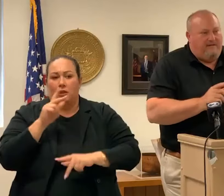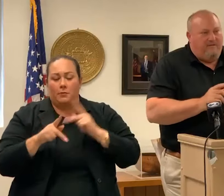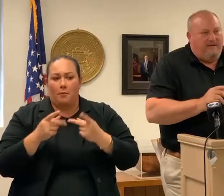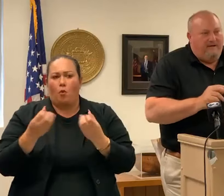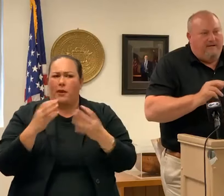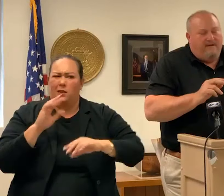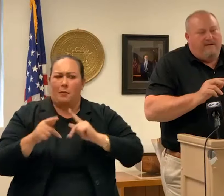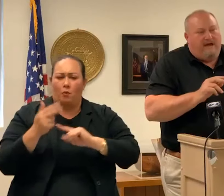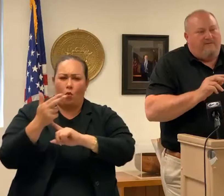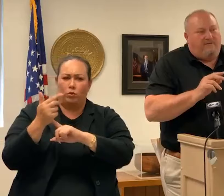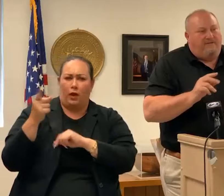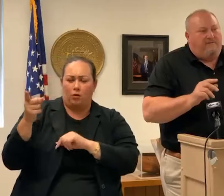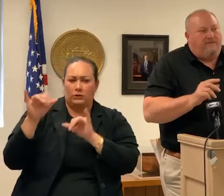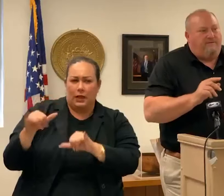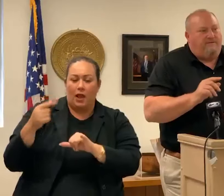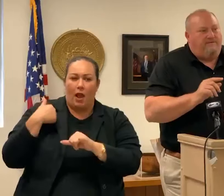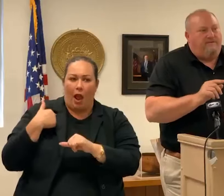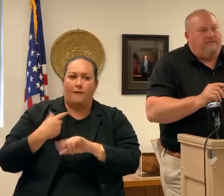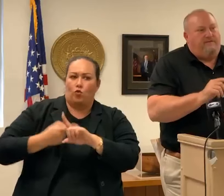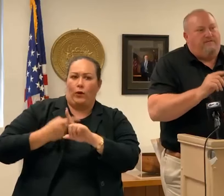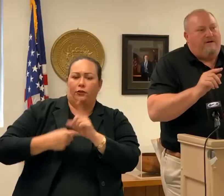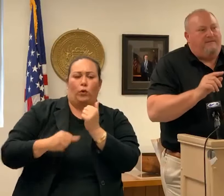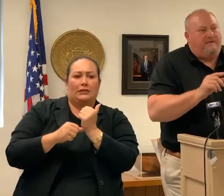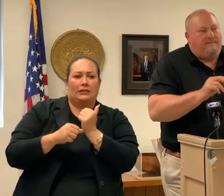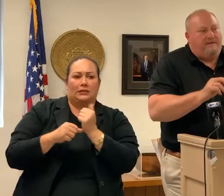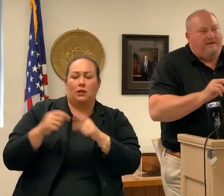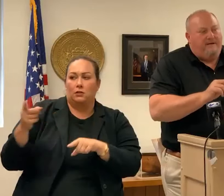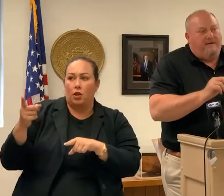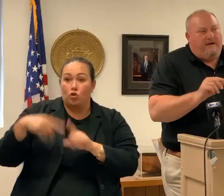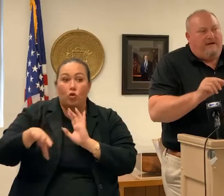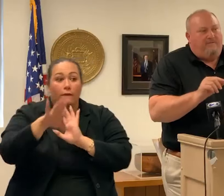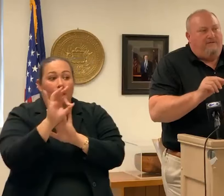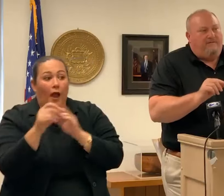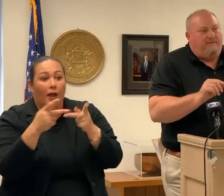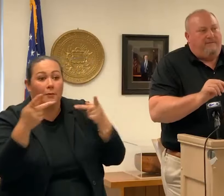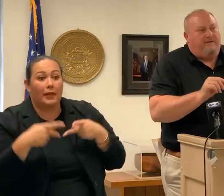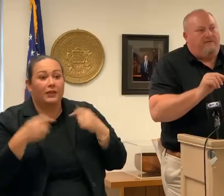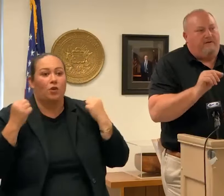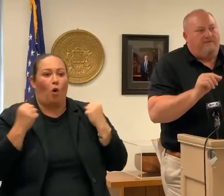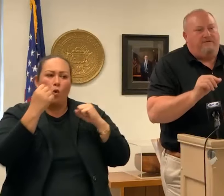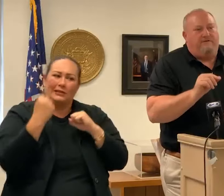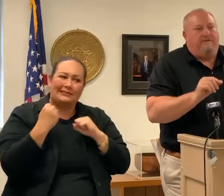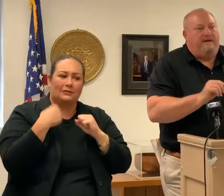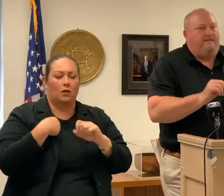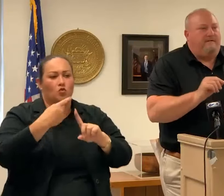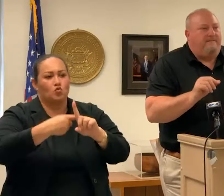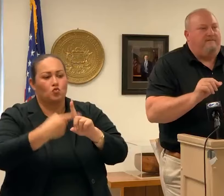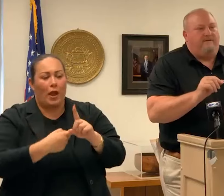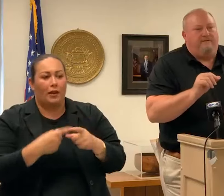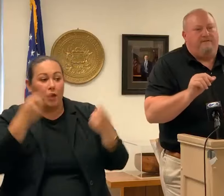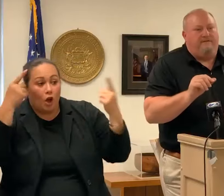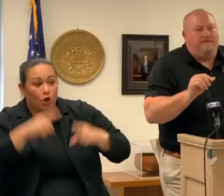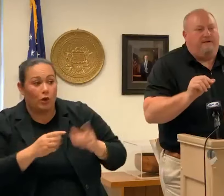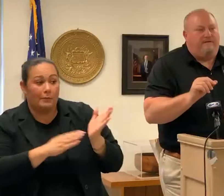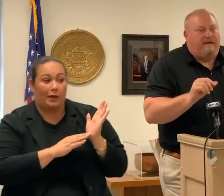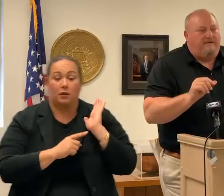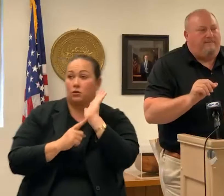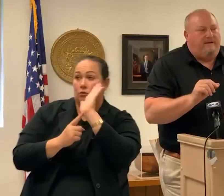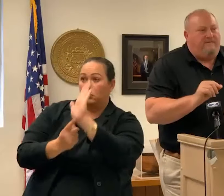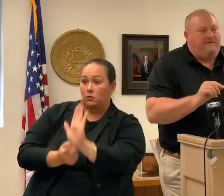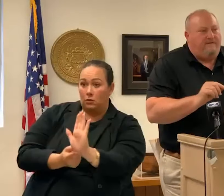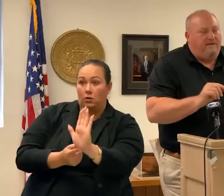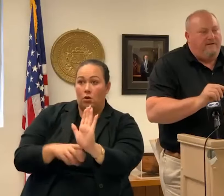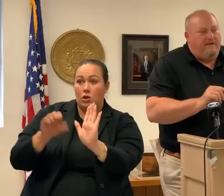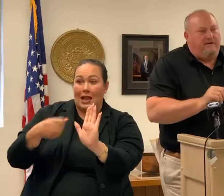that category, have received rental assistance and you find something and rent something, as long as you show that agreement, as long as you show